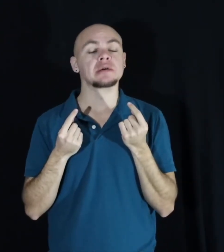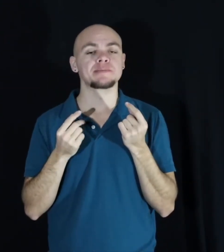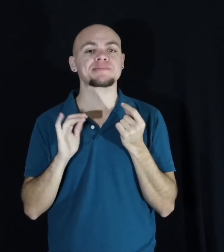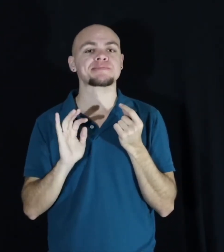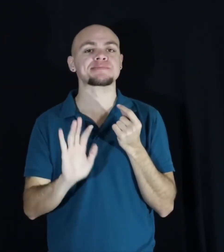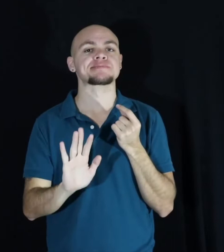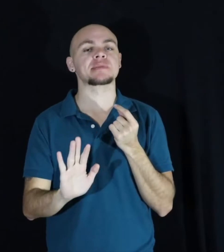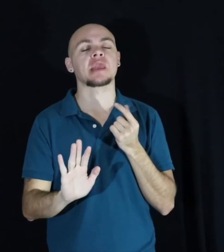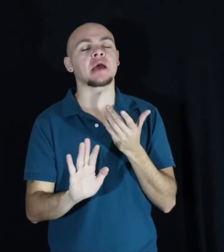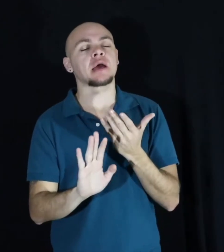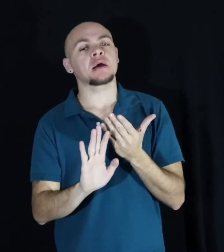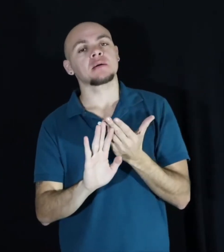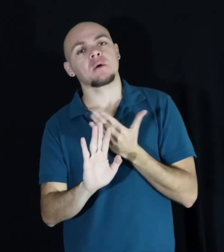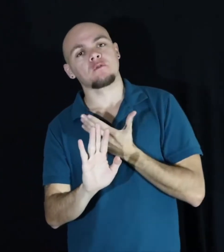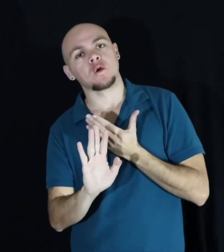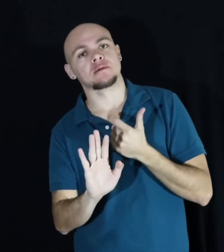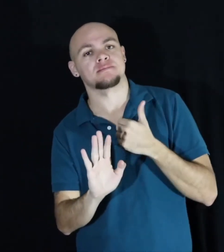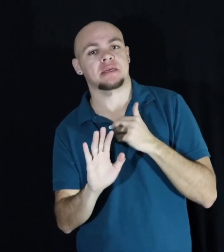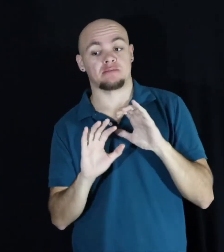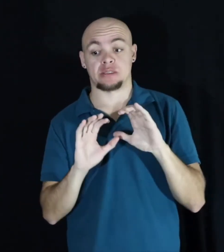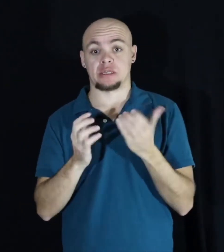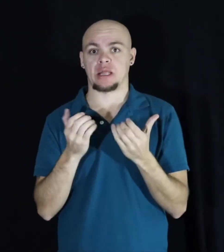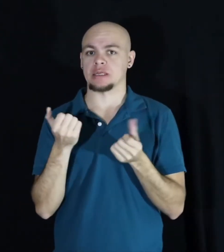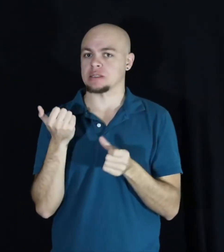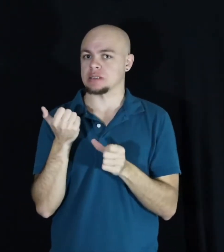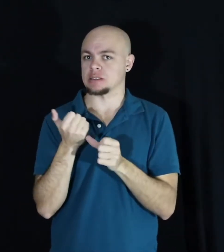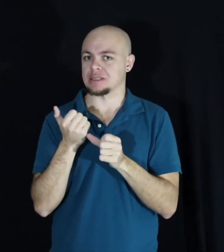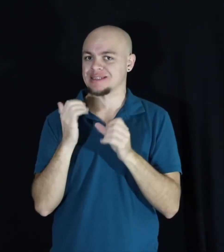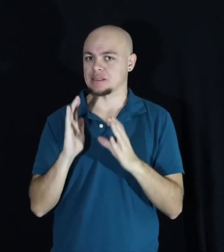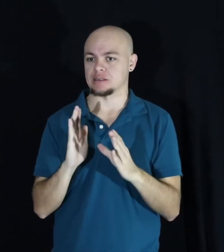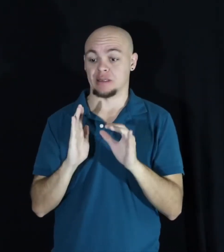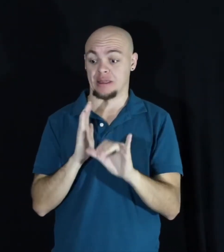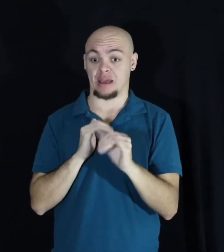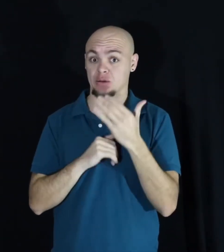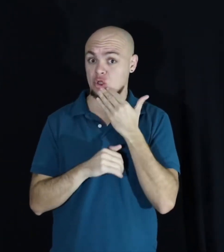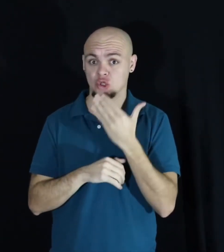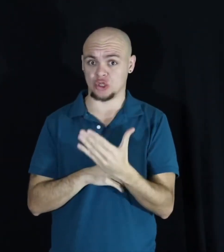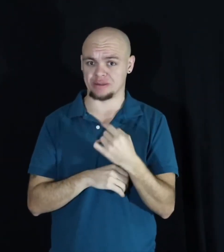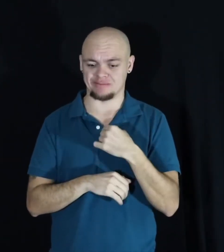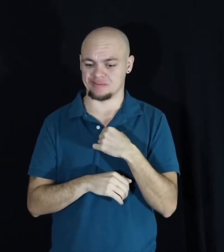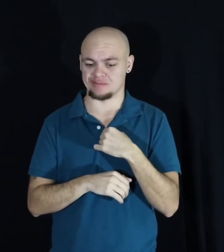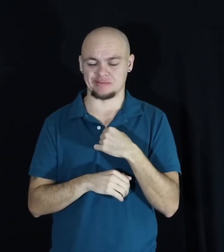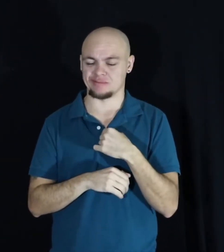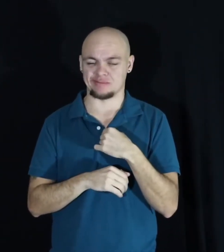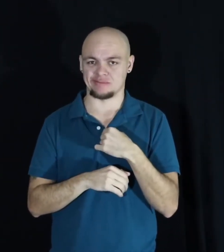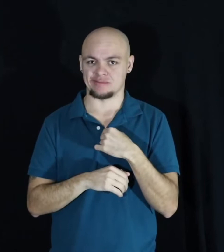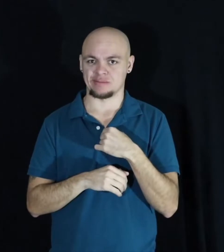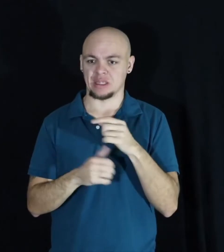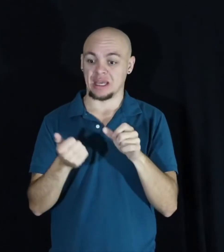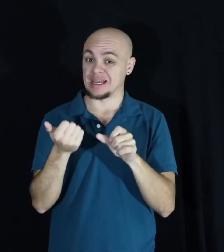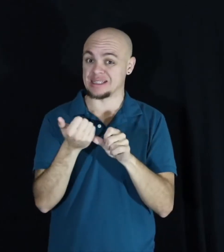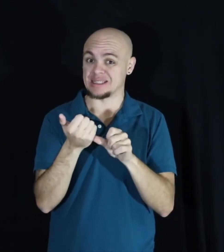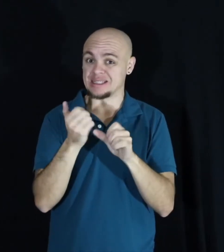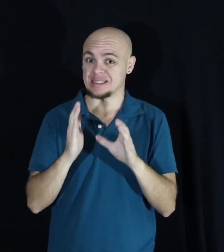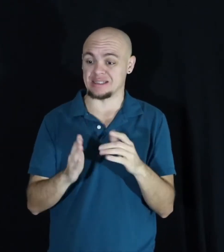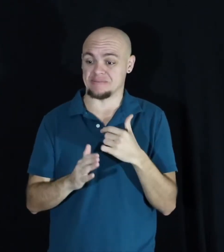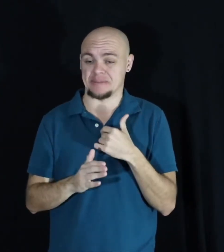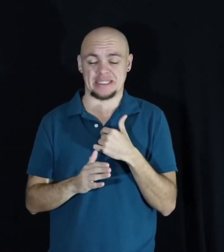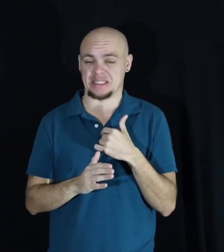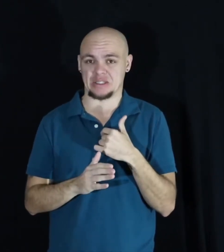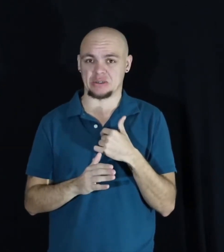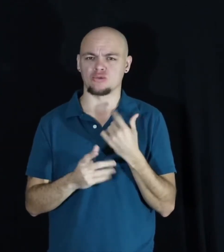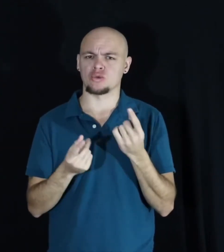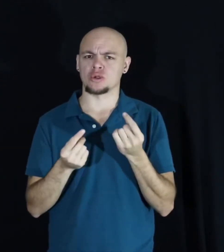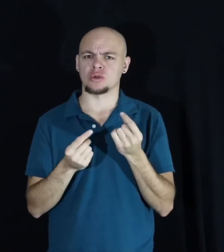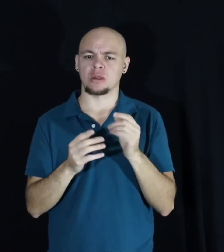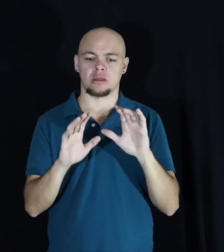Before anything else, I was a classroom assistant, and not a good one at that, because I never actually assisted. All I would do was just